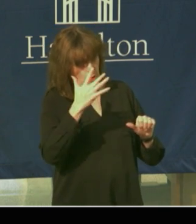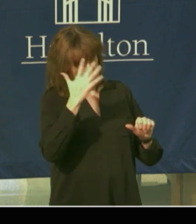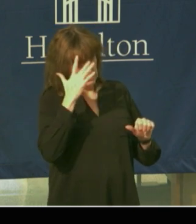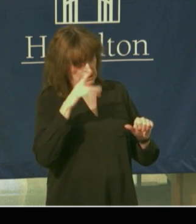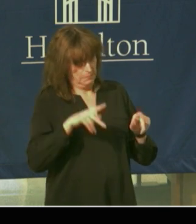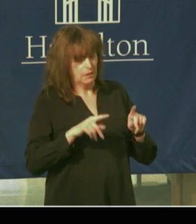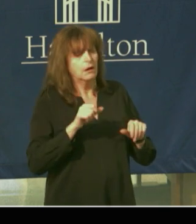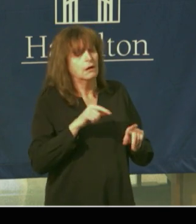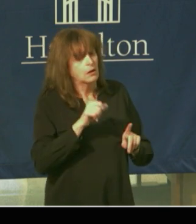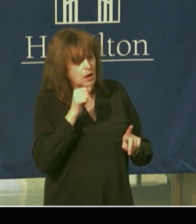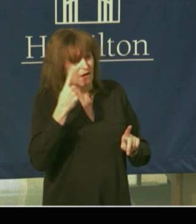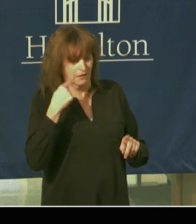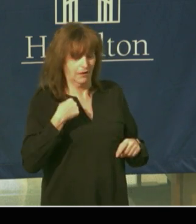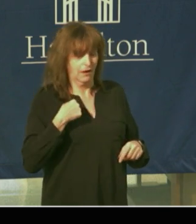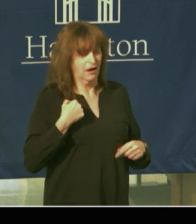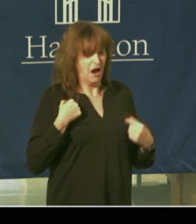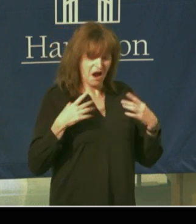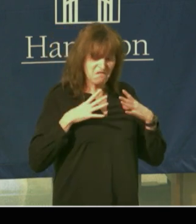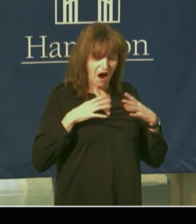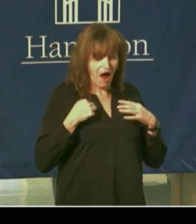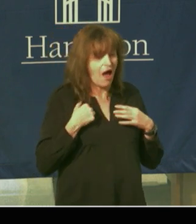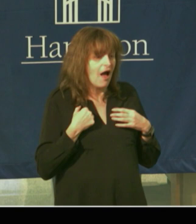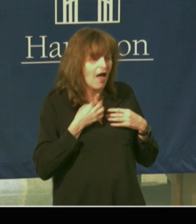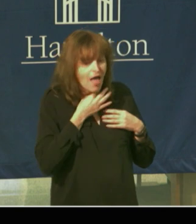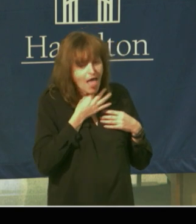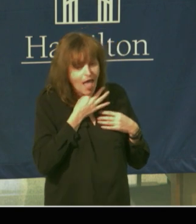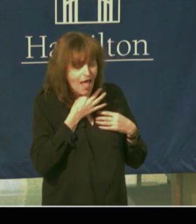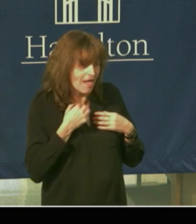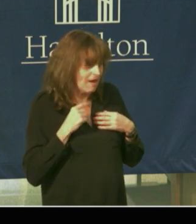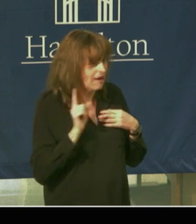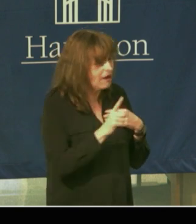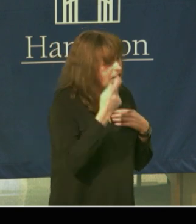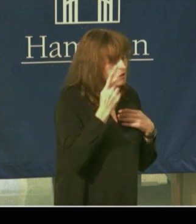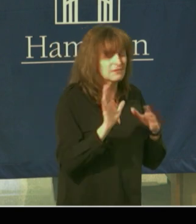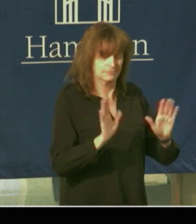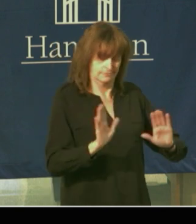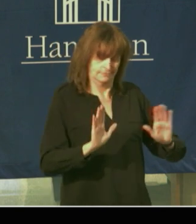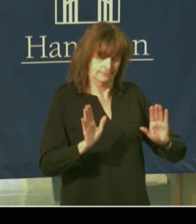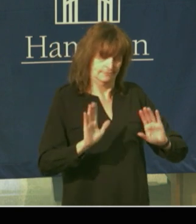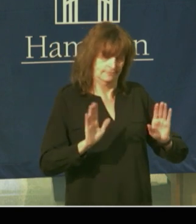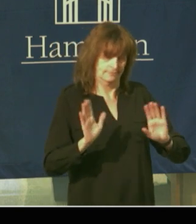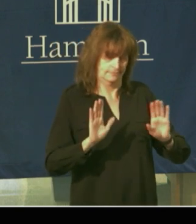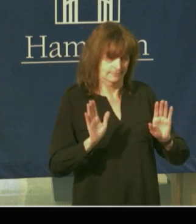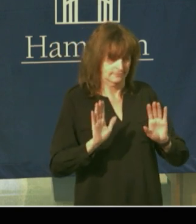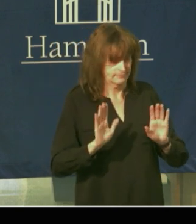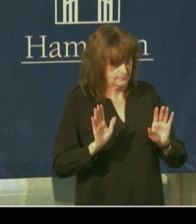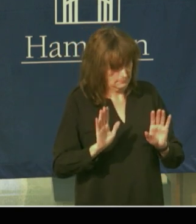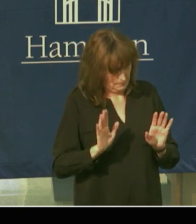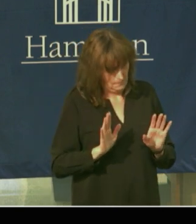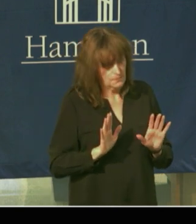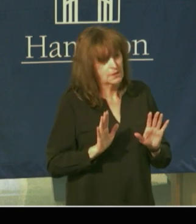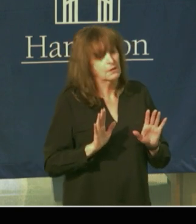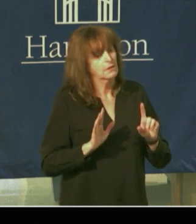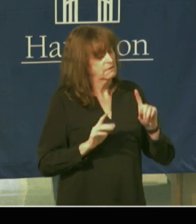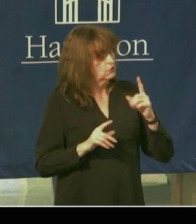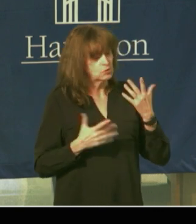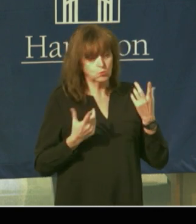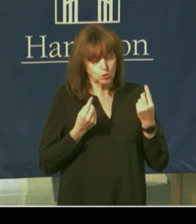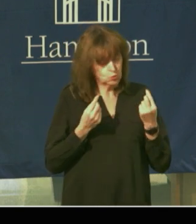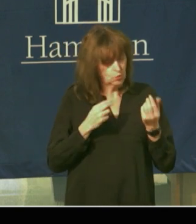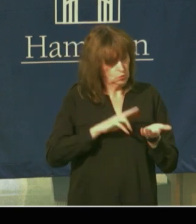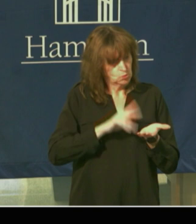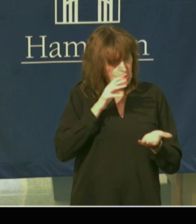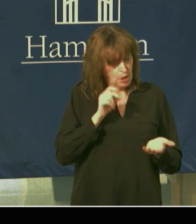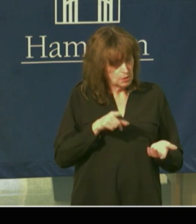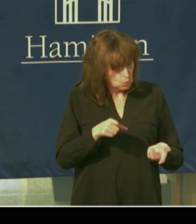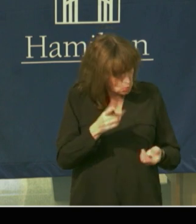If, you know, the first question that any of the screeners would say are, you know, are you well or are you sick? And if the answer is